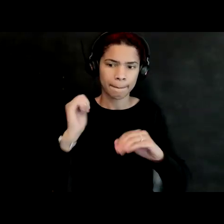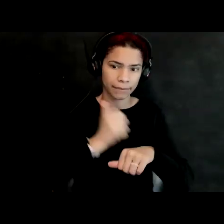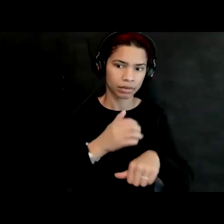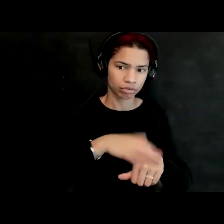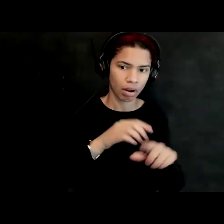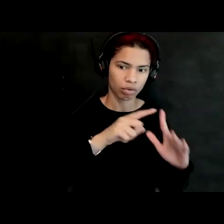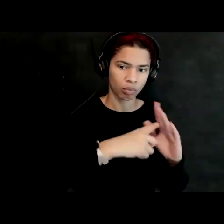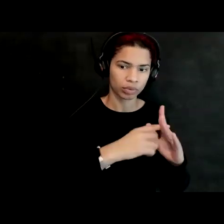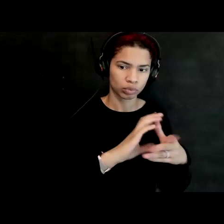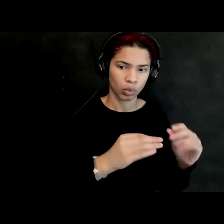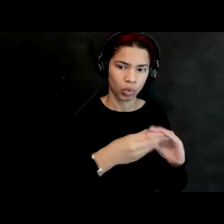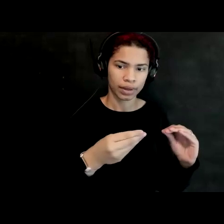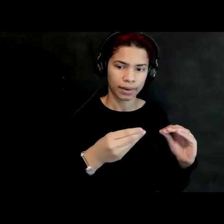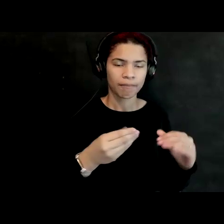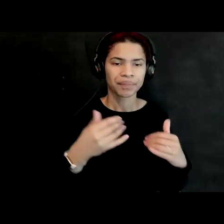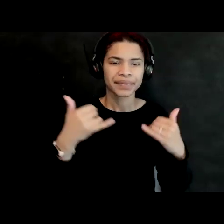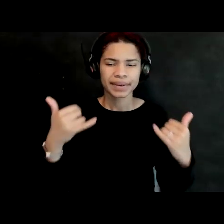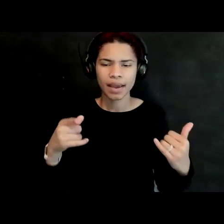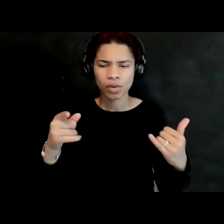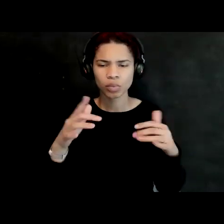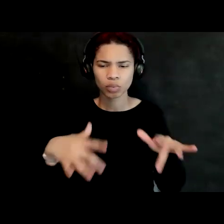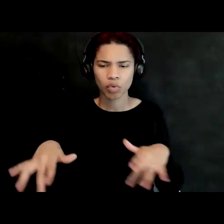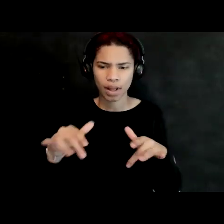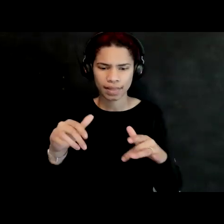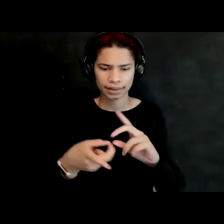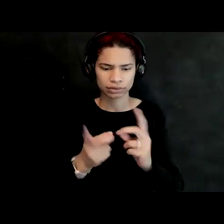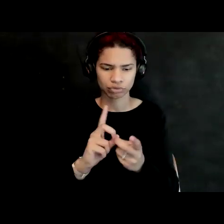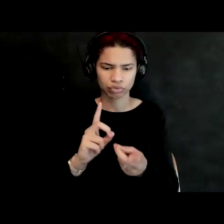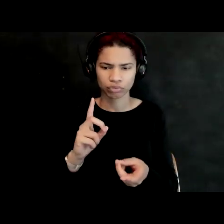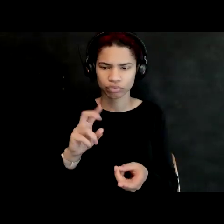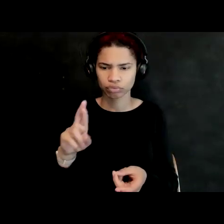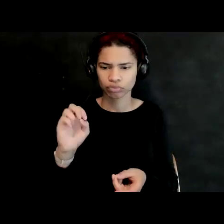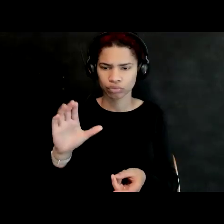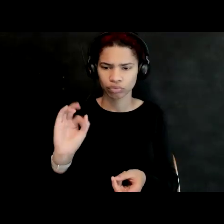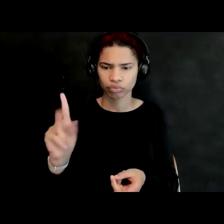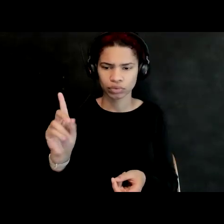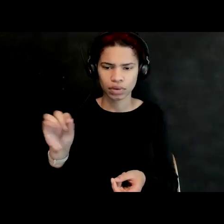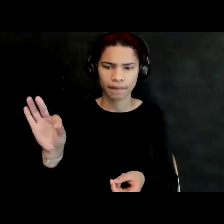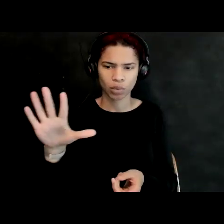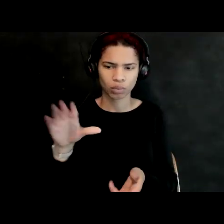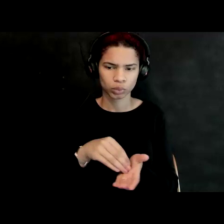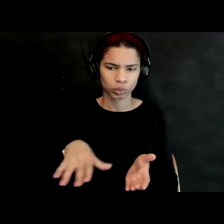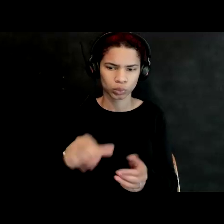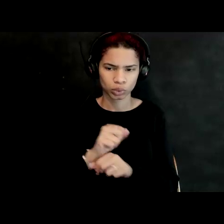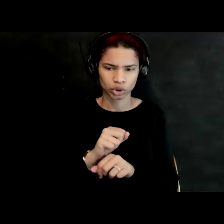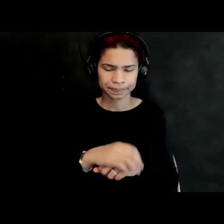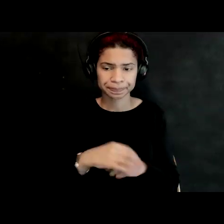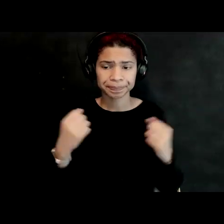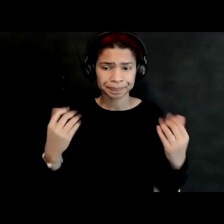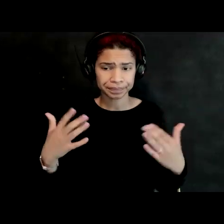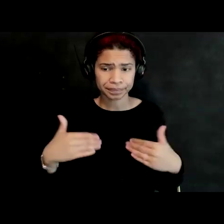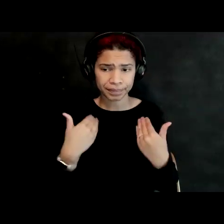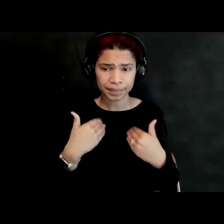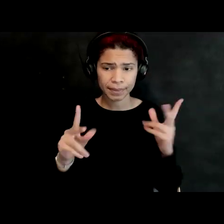now you've recorded this digital record of your student work. A lot of young people nowadays